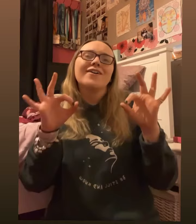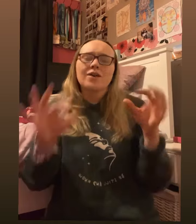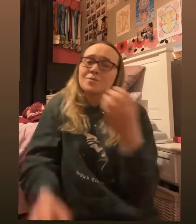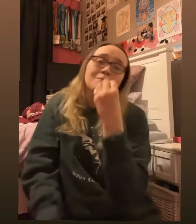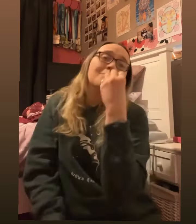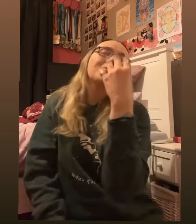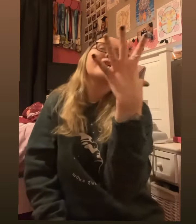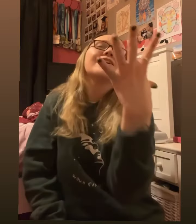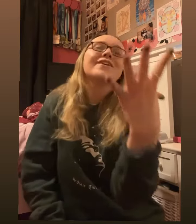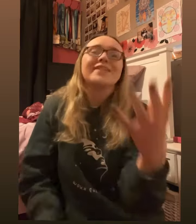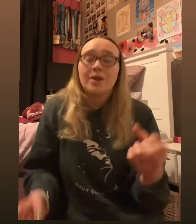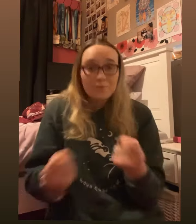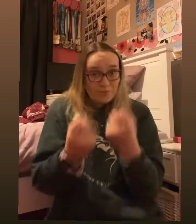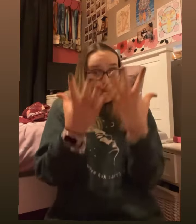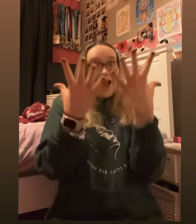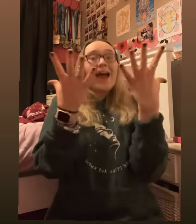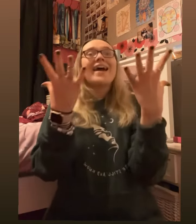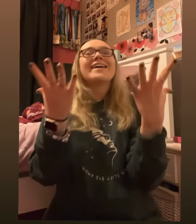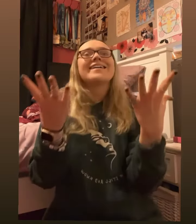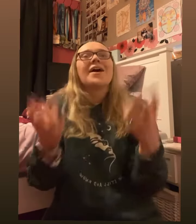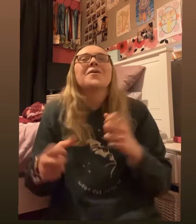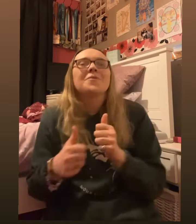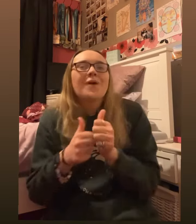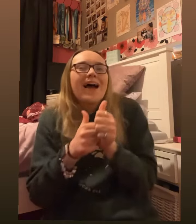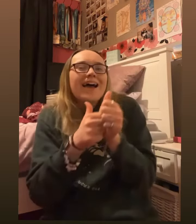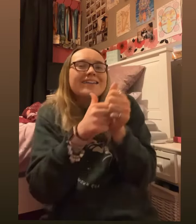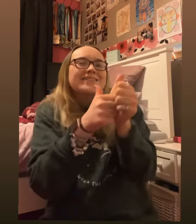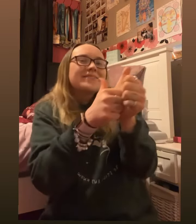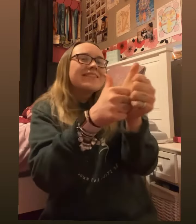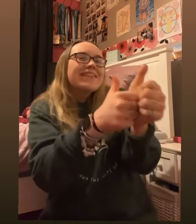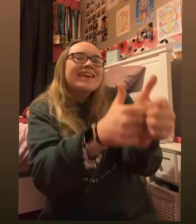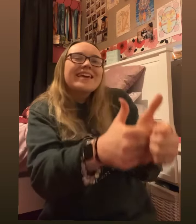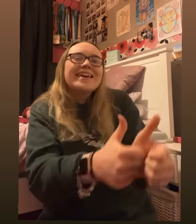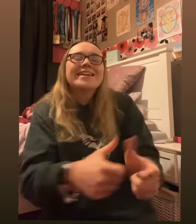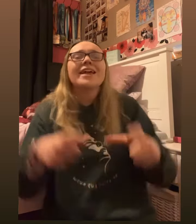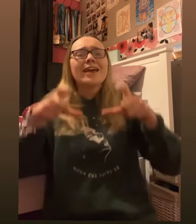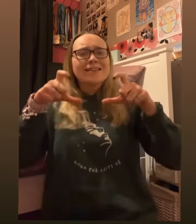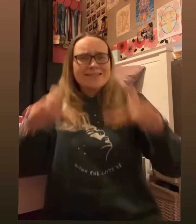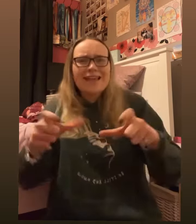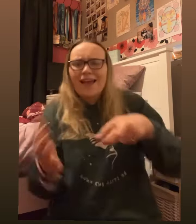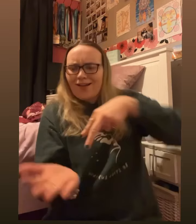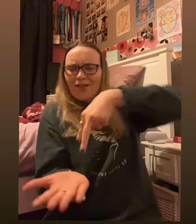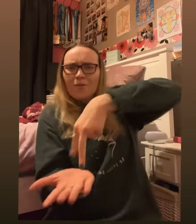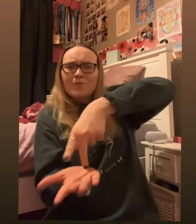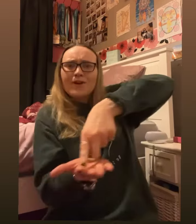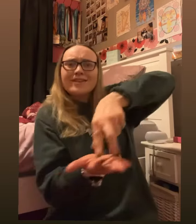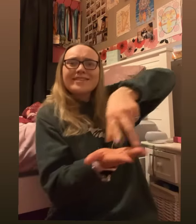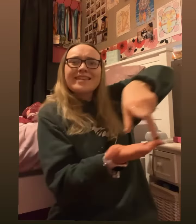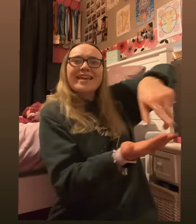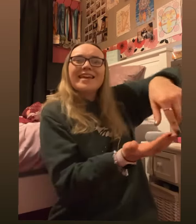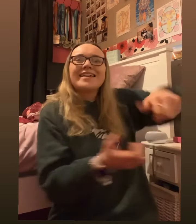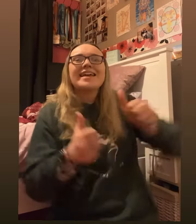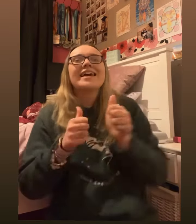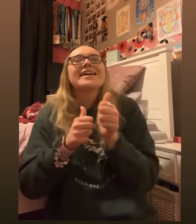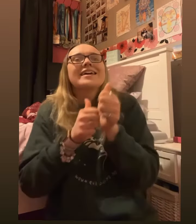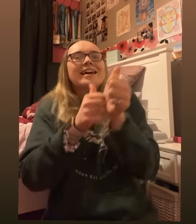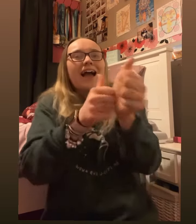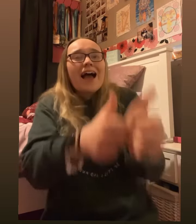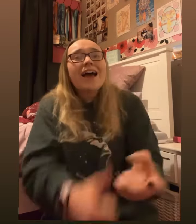beauty bright Westward leading, still proceeding Guide